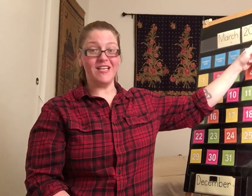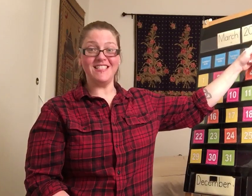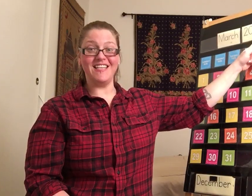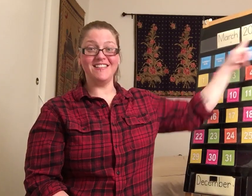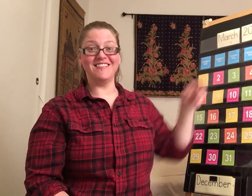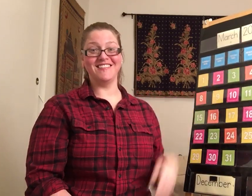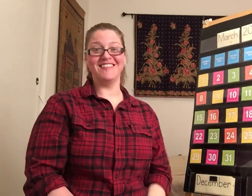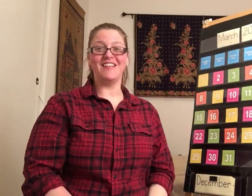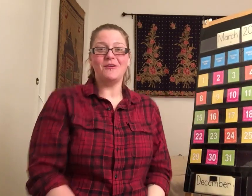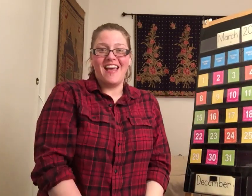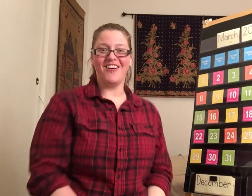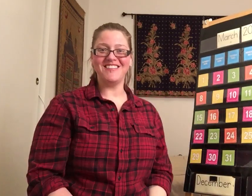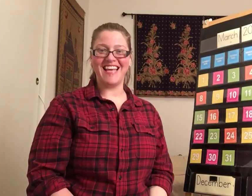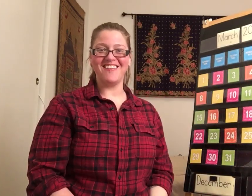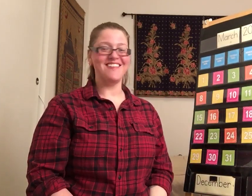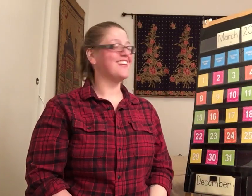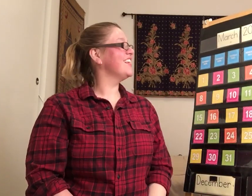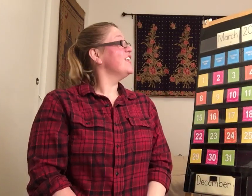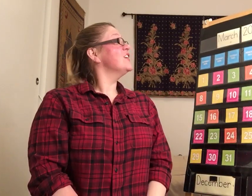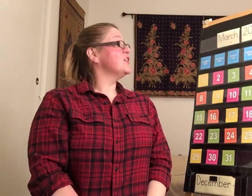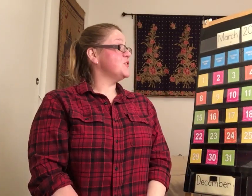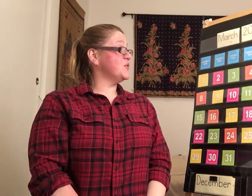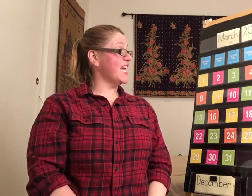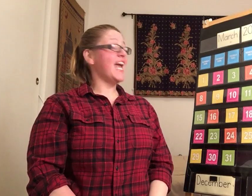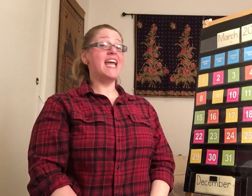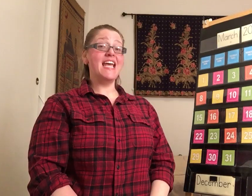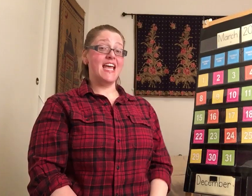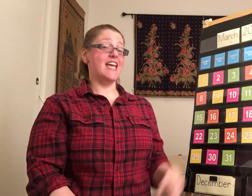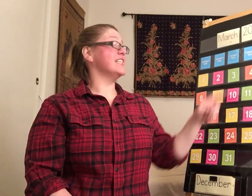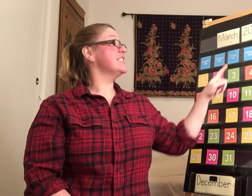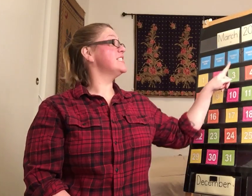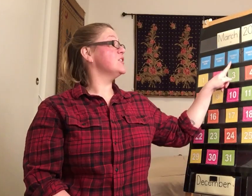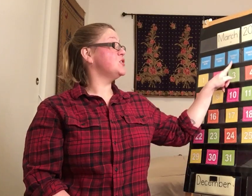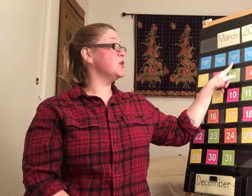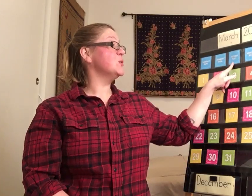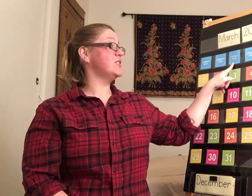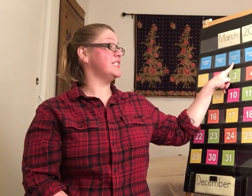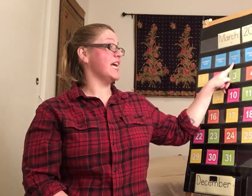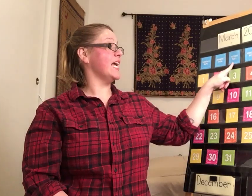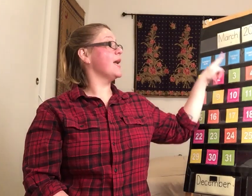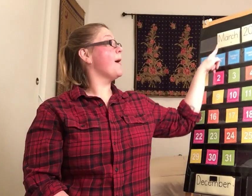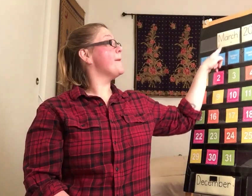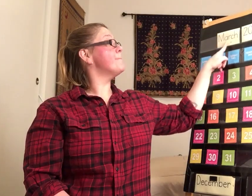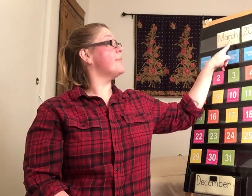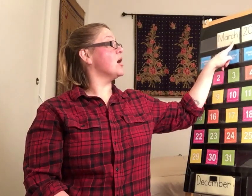2020. Okay, all together. Today is Tuesday,